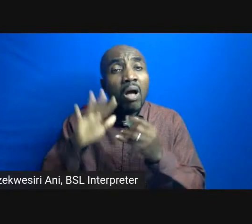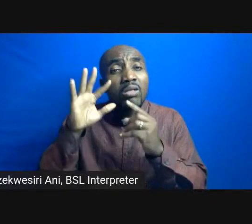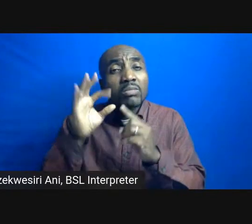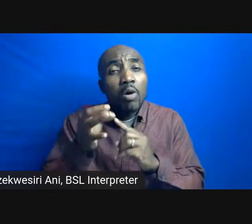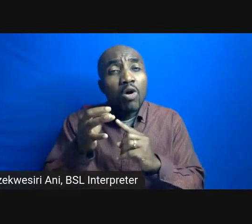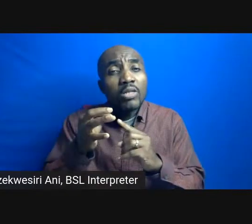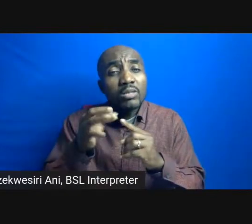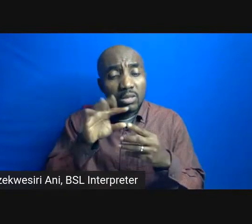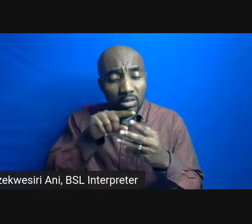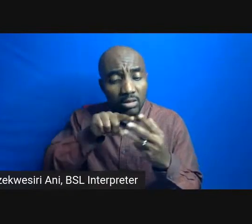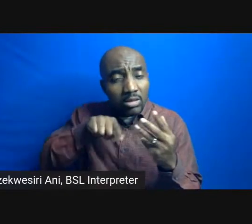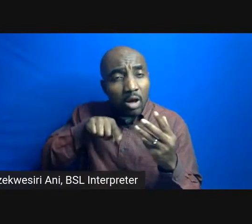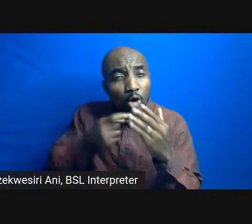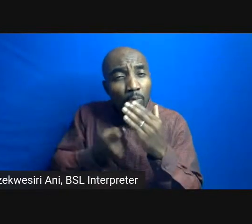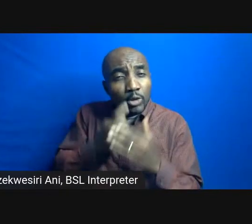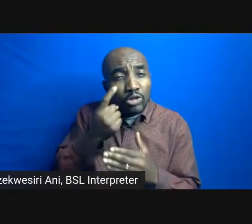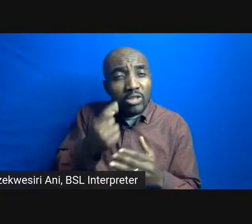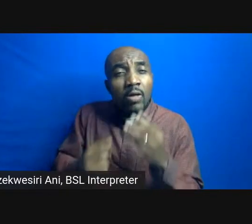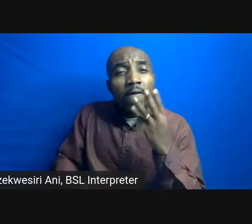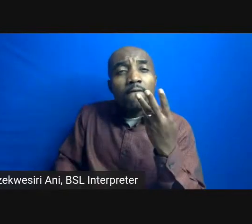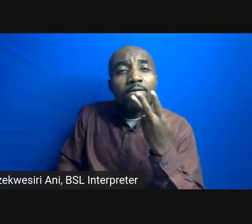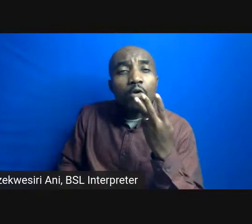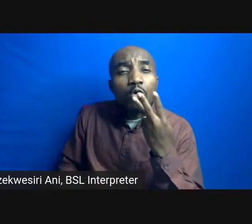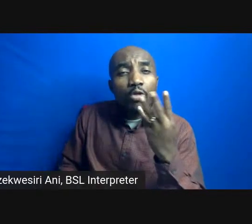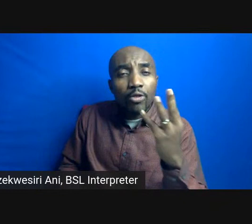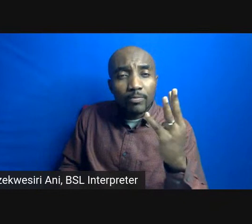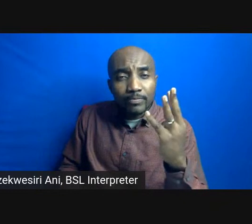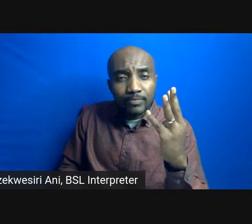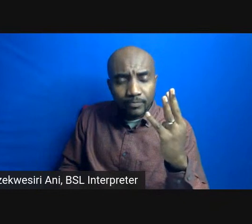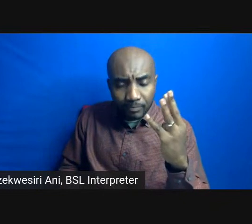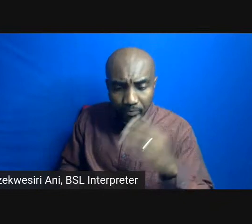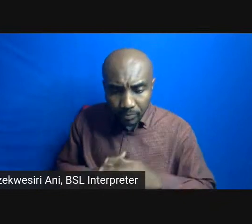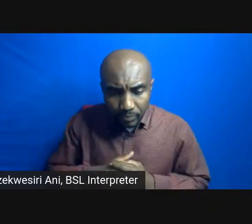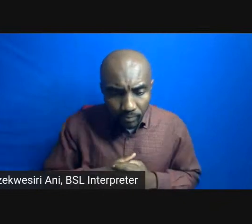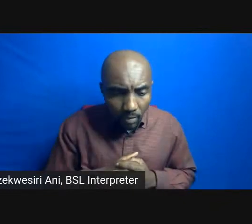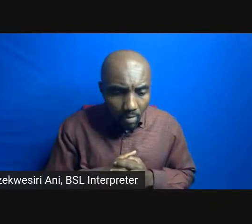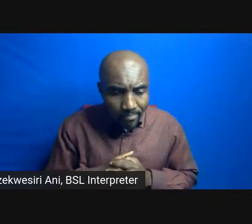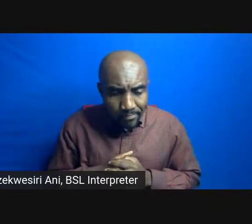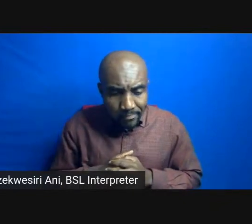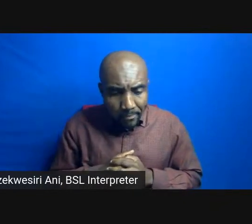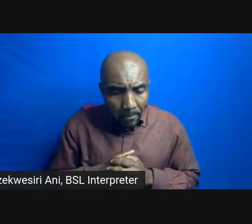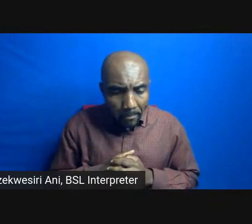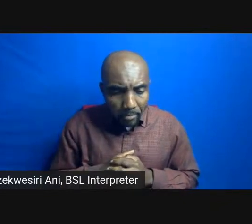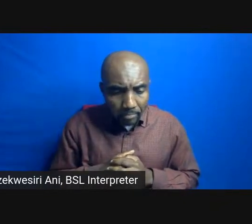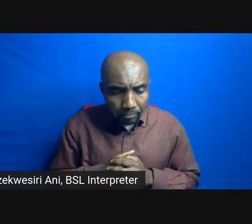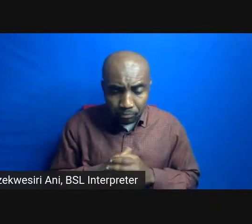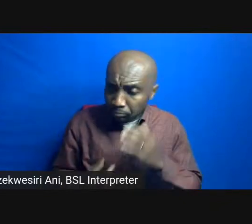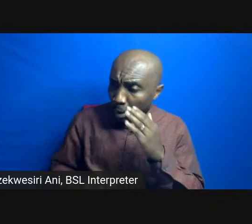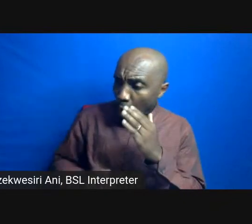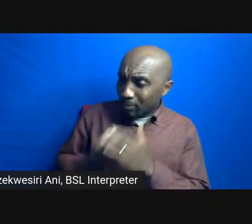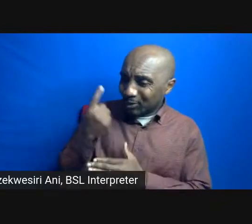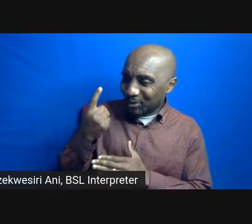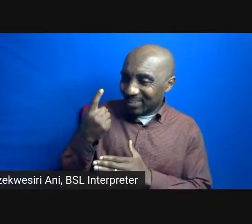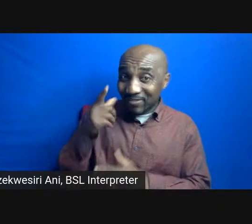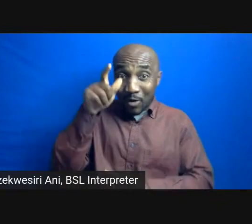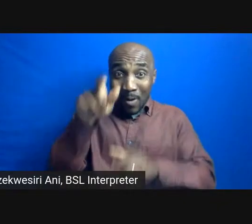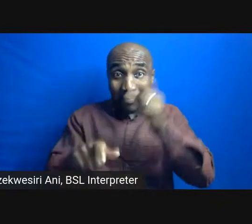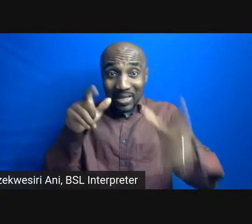on the opportunity is number 4, is the opportunity to proclaim freedom for the captives.